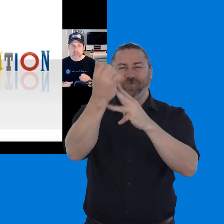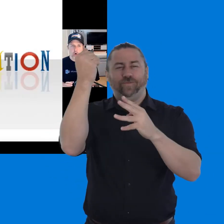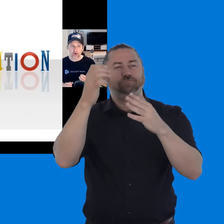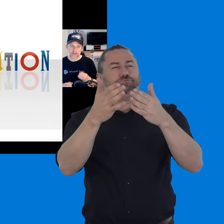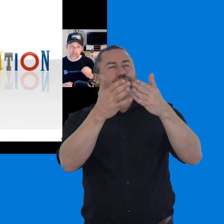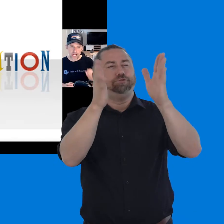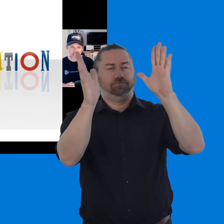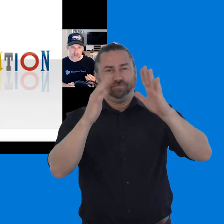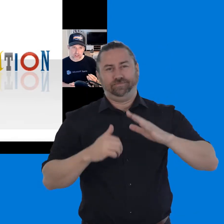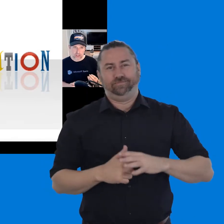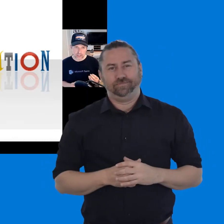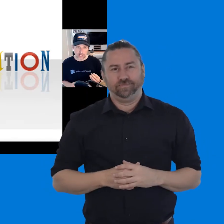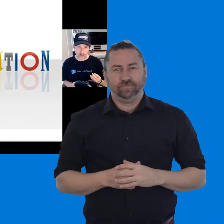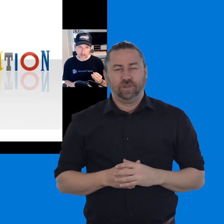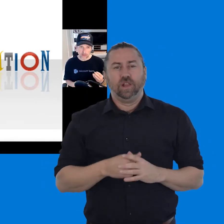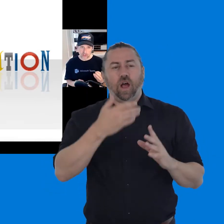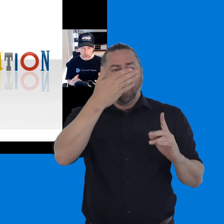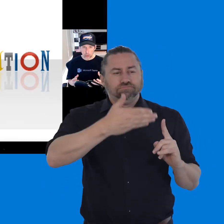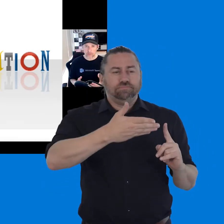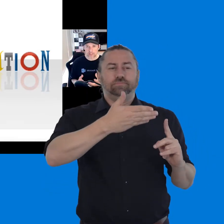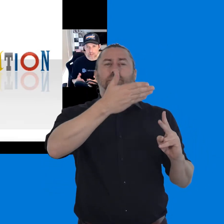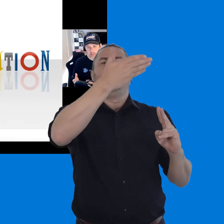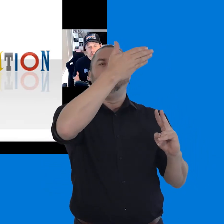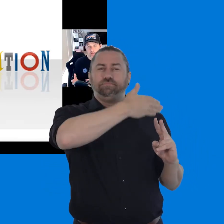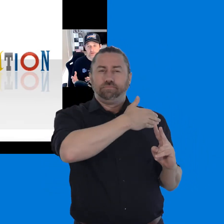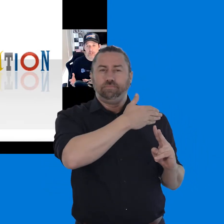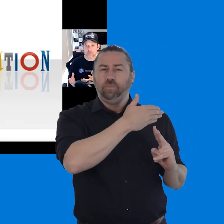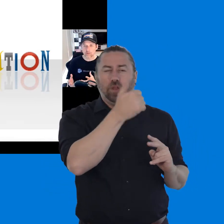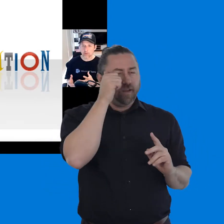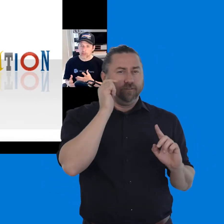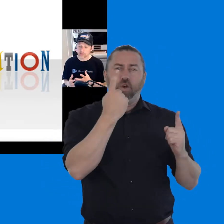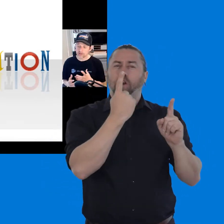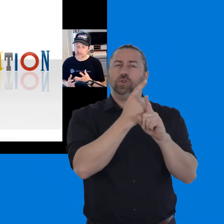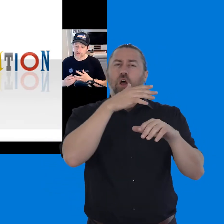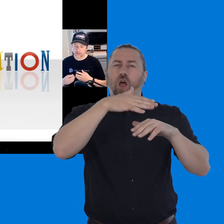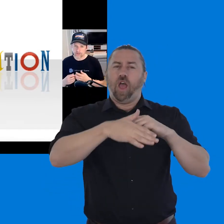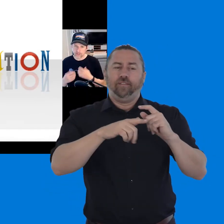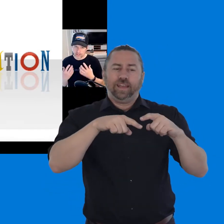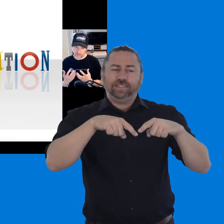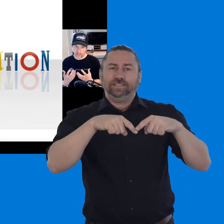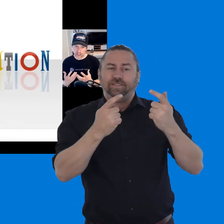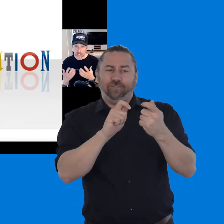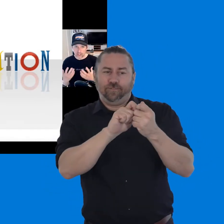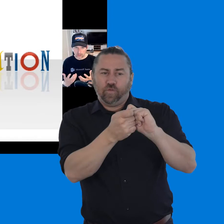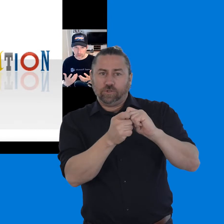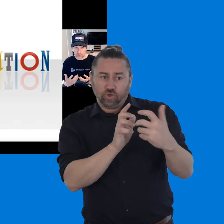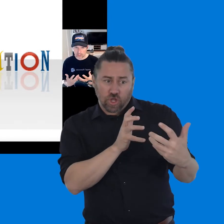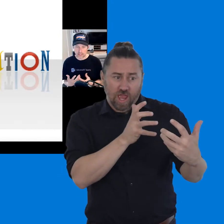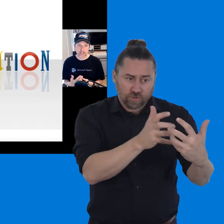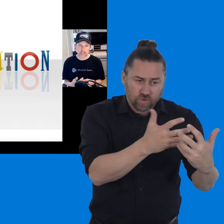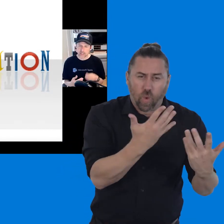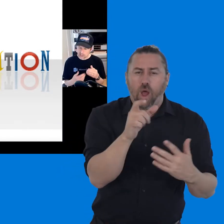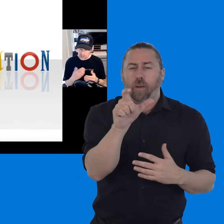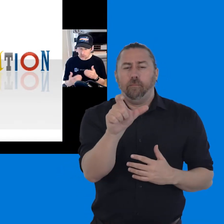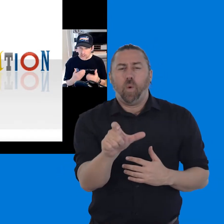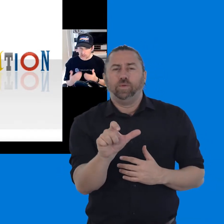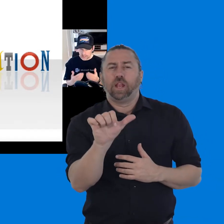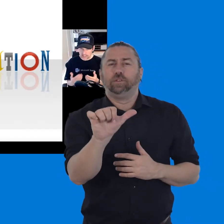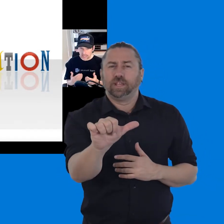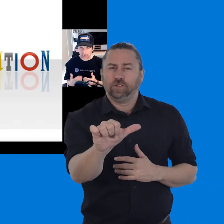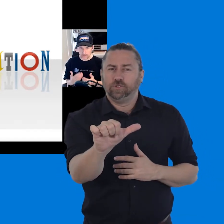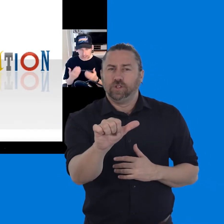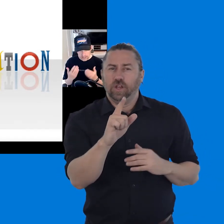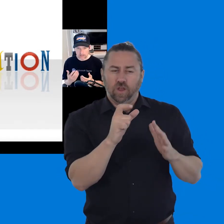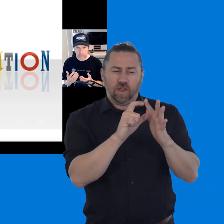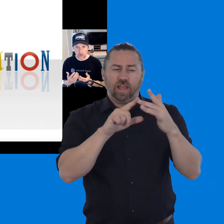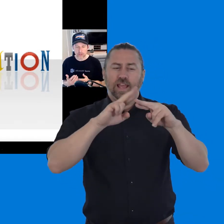Now, we talked in the last two workshops, especially in the first one, where we looked at the difference between differentiation and personalisation, and I just want to stress